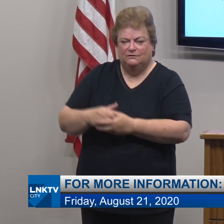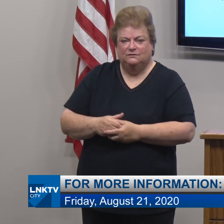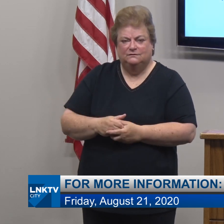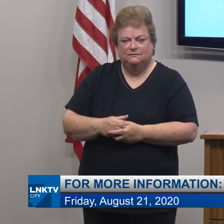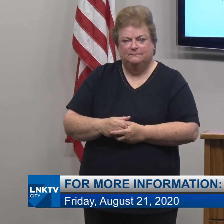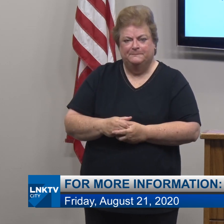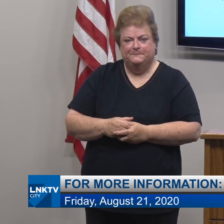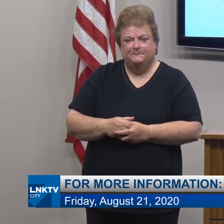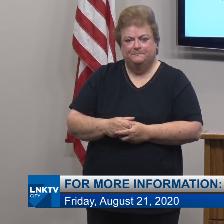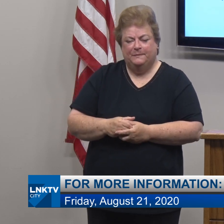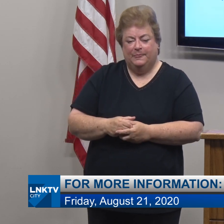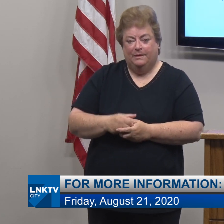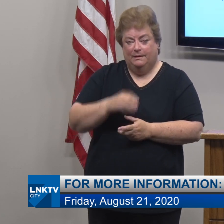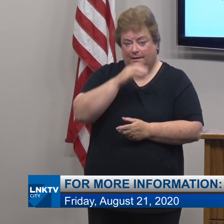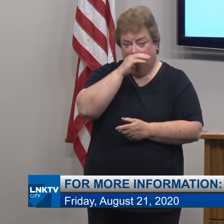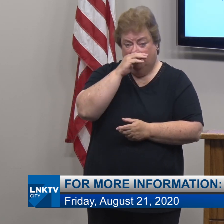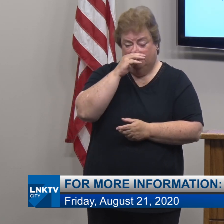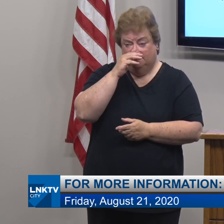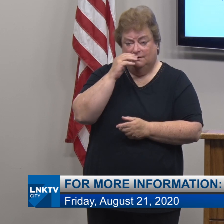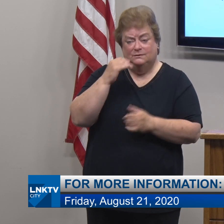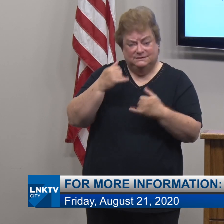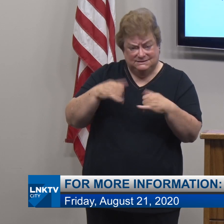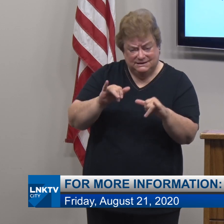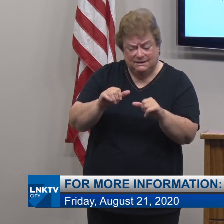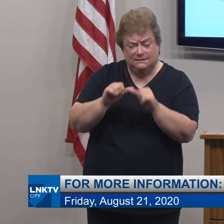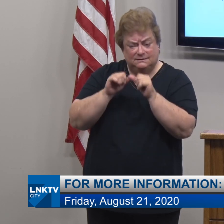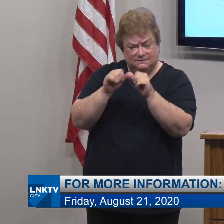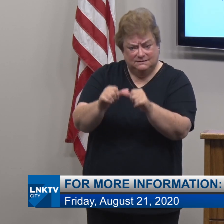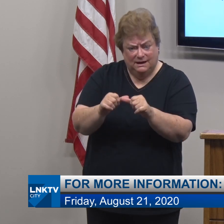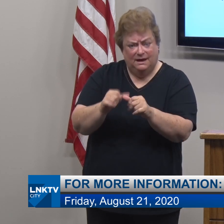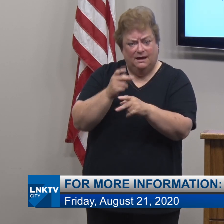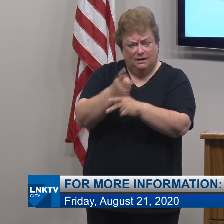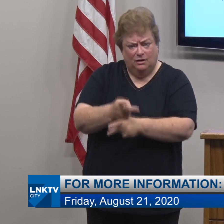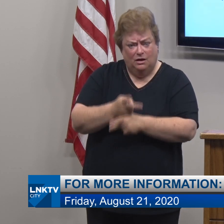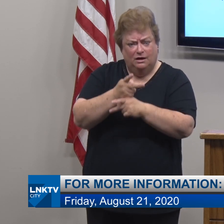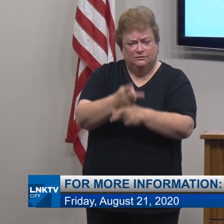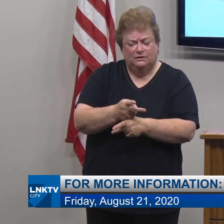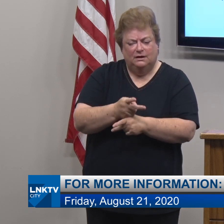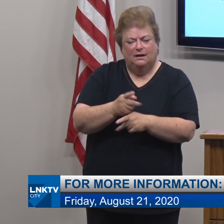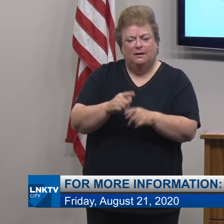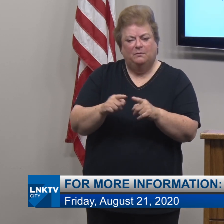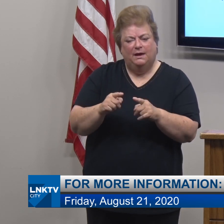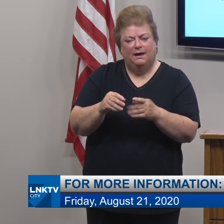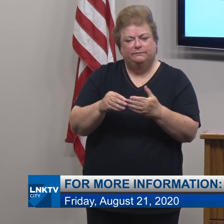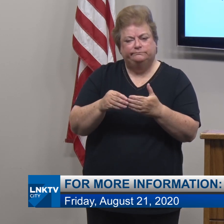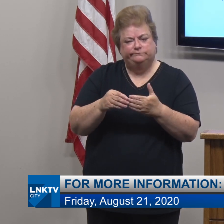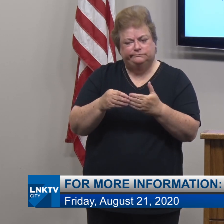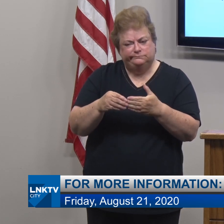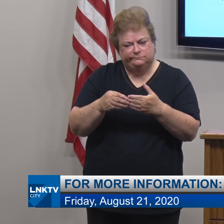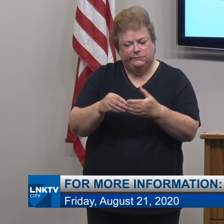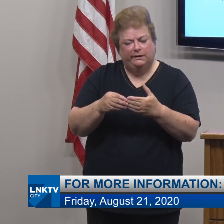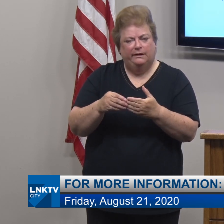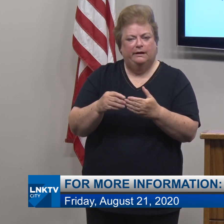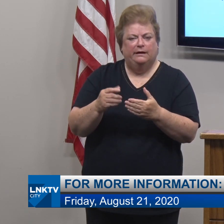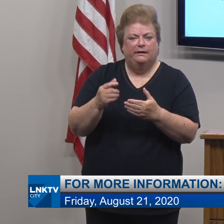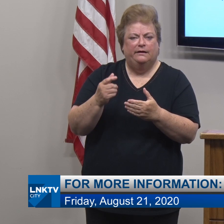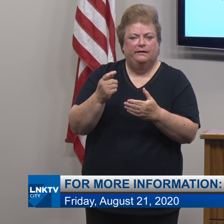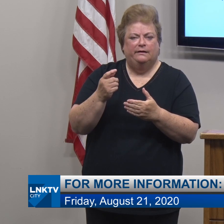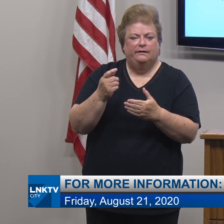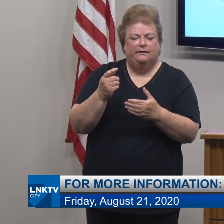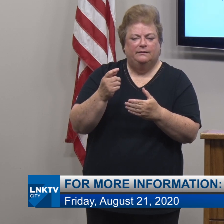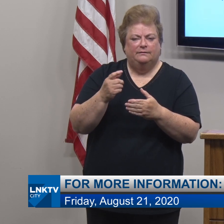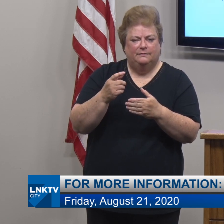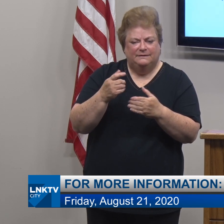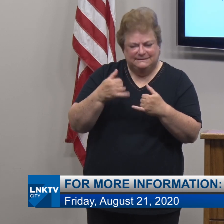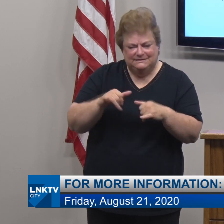basically, you know, still very cautious, but a relaxation of a little bit more of the same